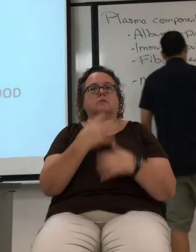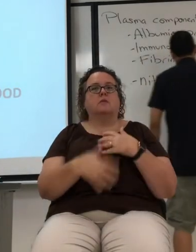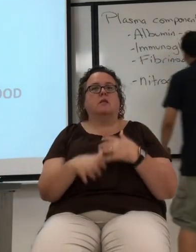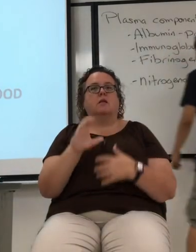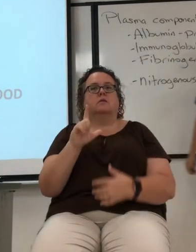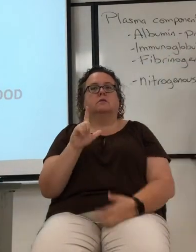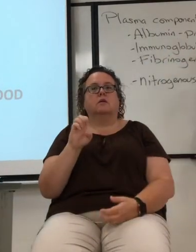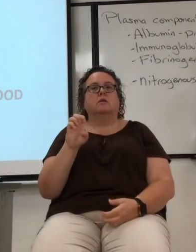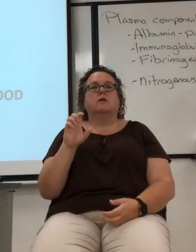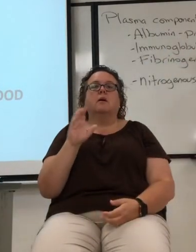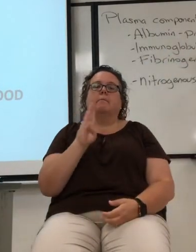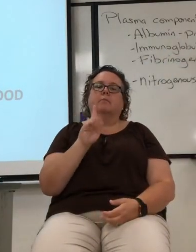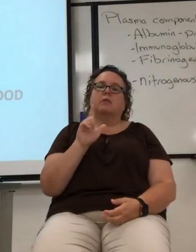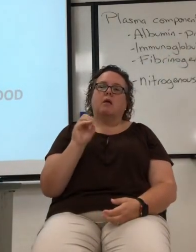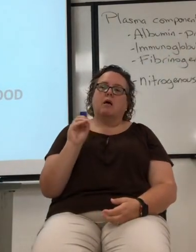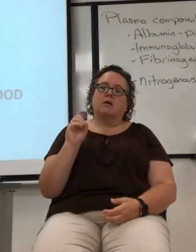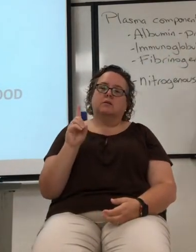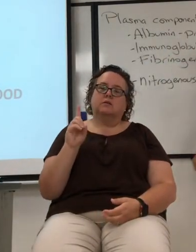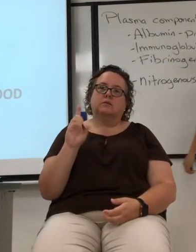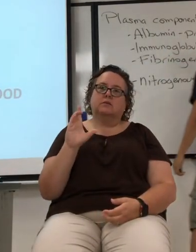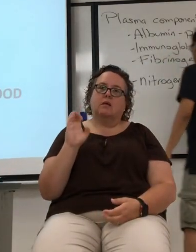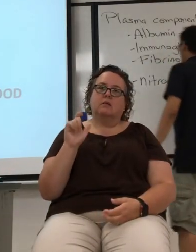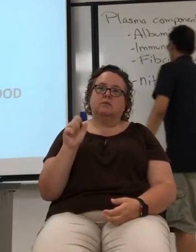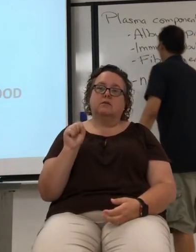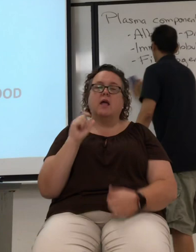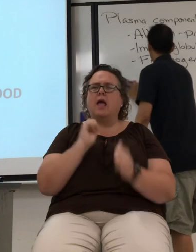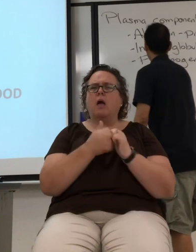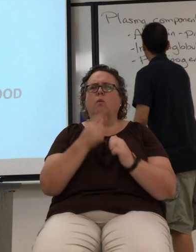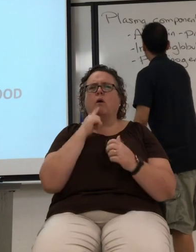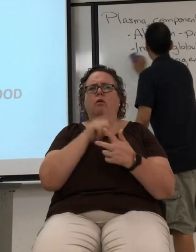How are the formed elements formed?